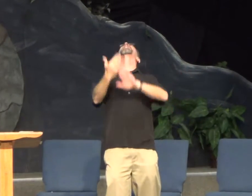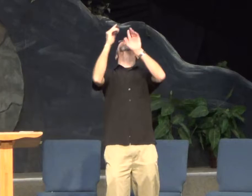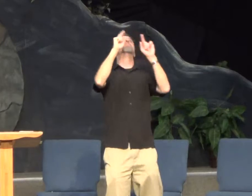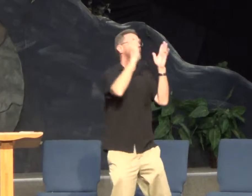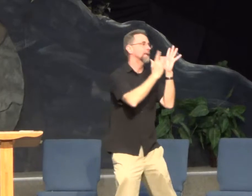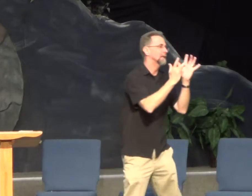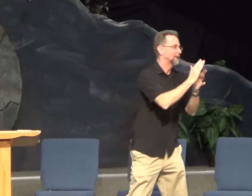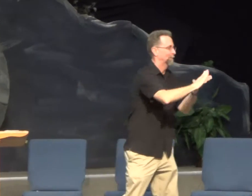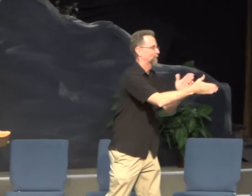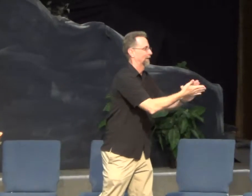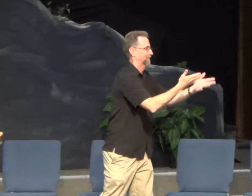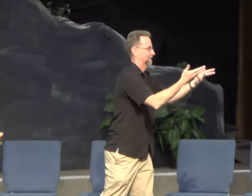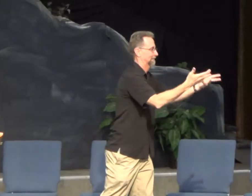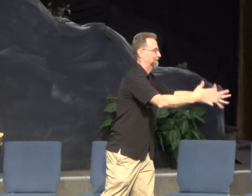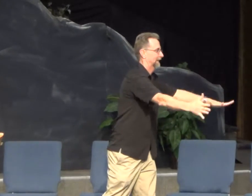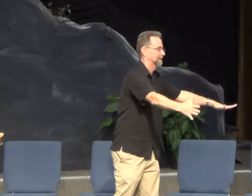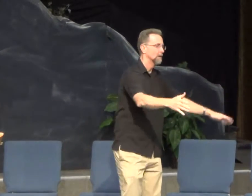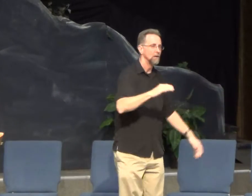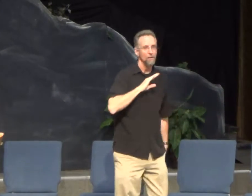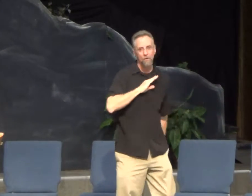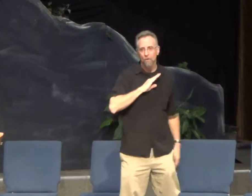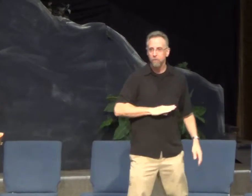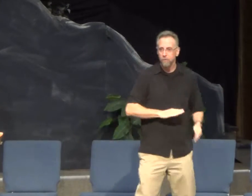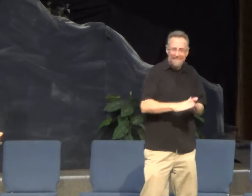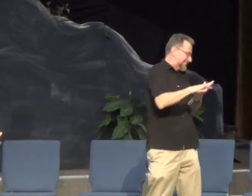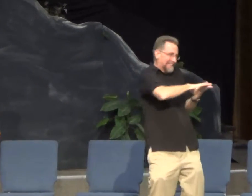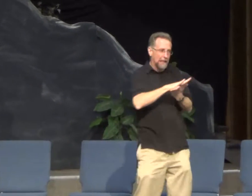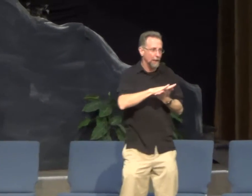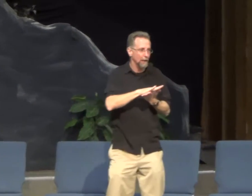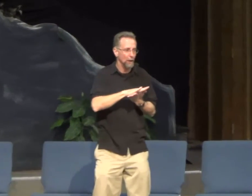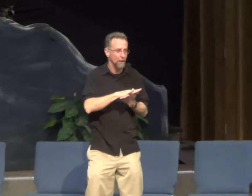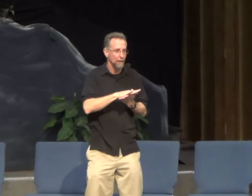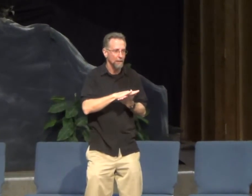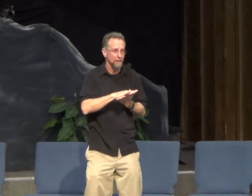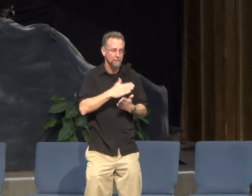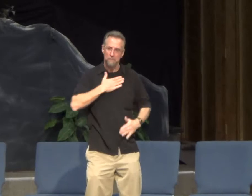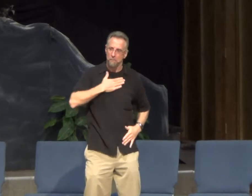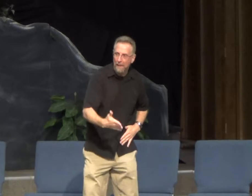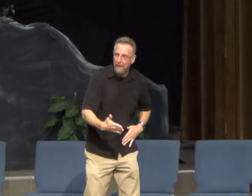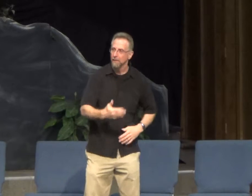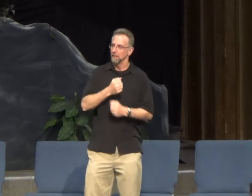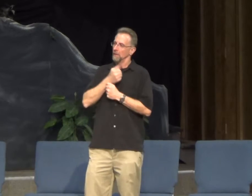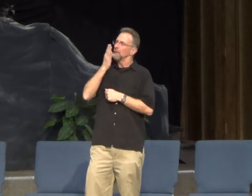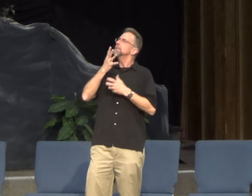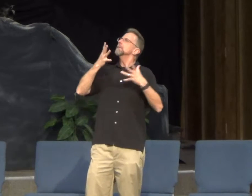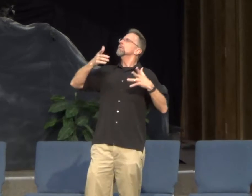God. She came before him. God, Jesus forgave her sins because she was